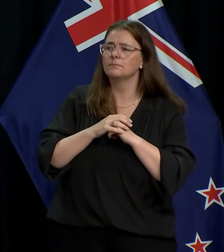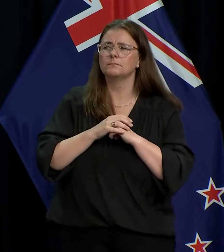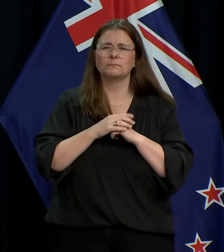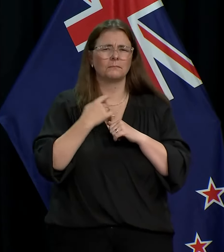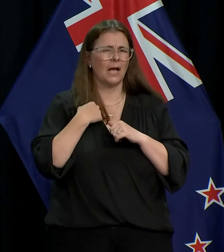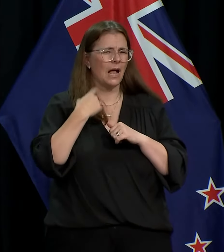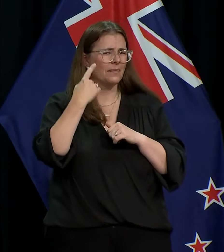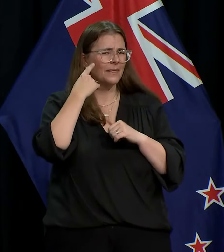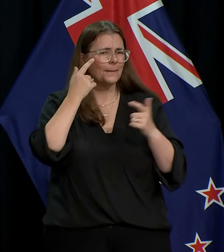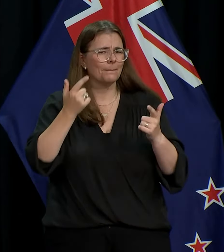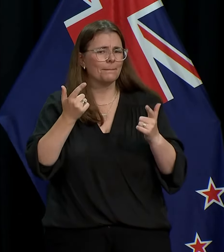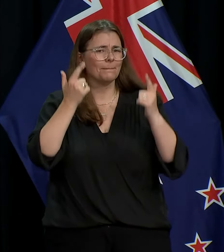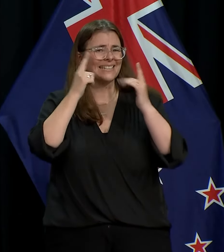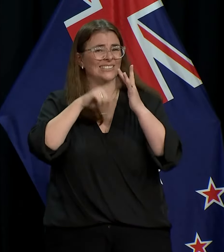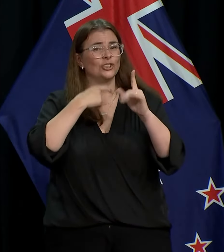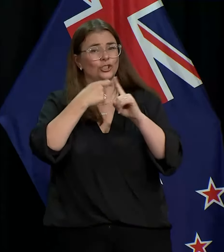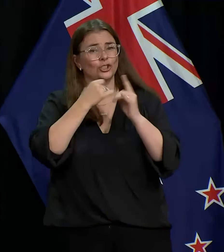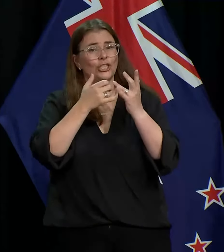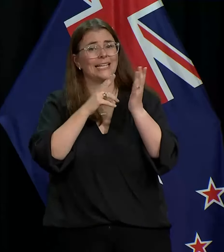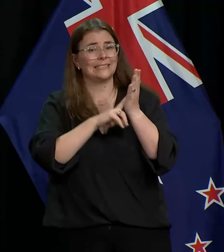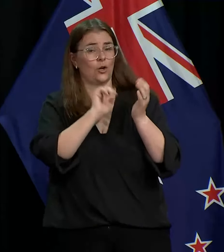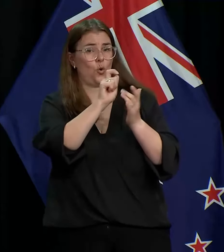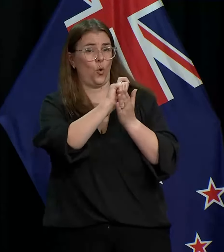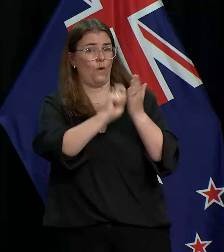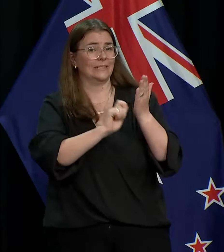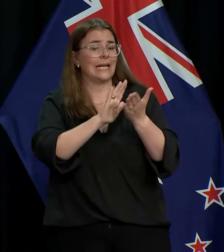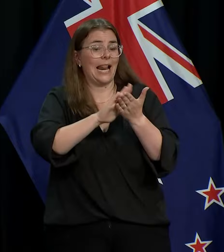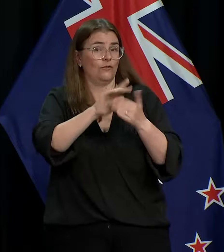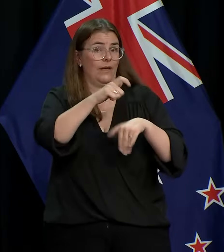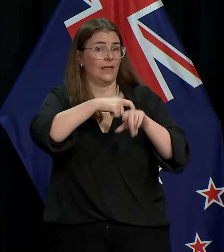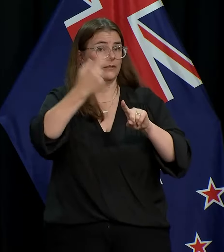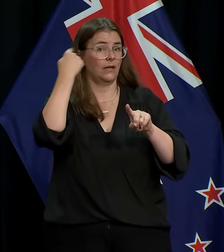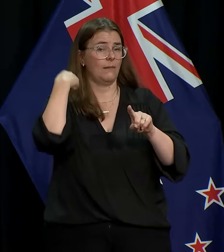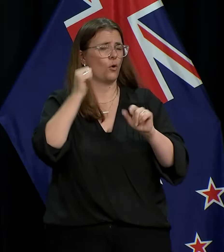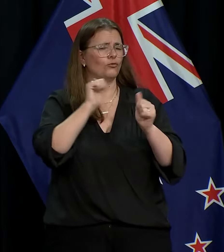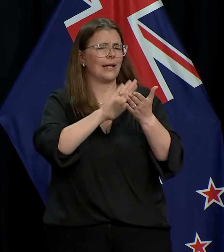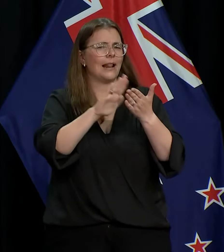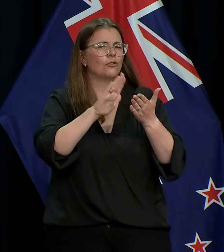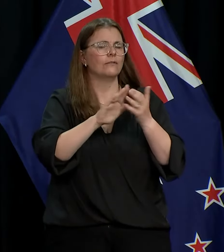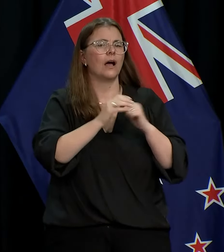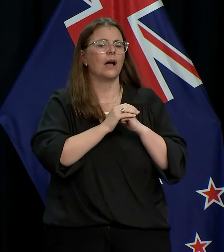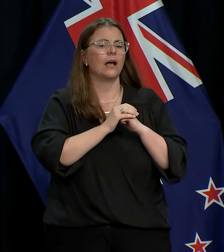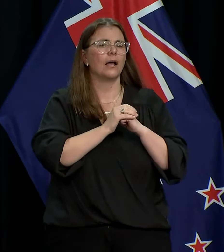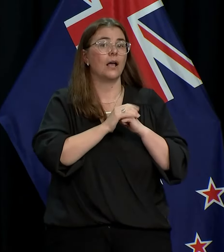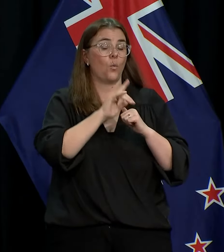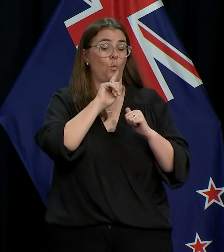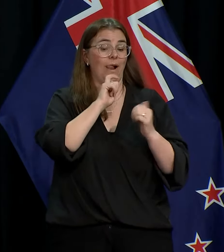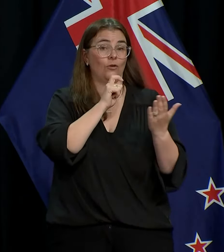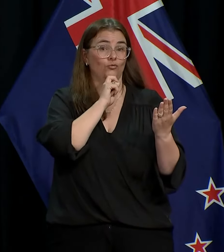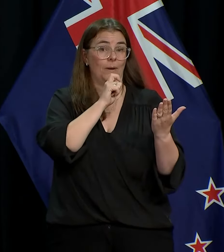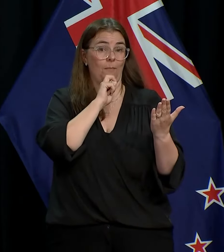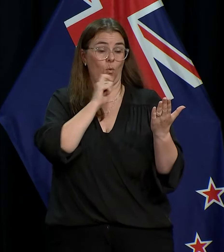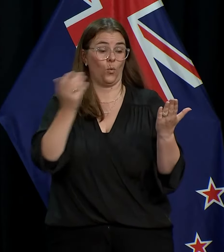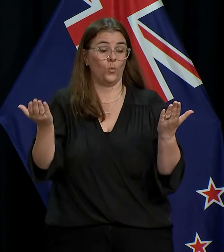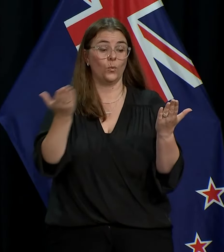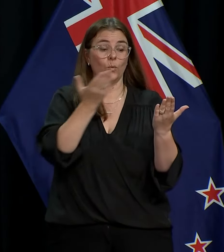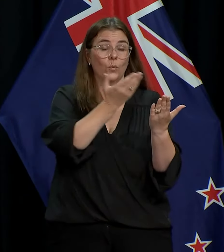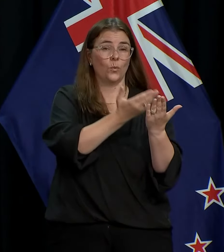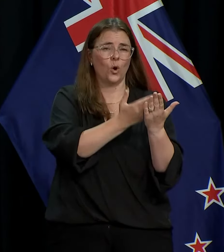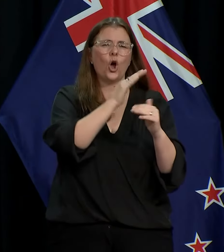believe Minister Jackson's office clarified at the time, there is a report back